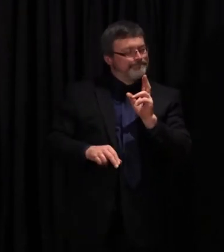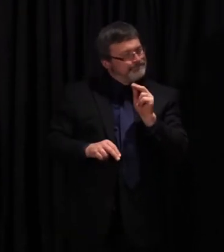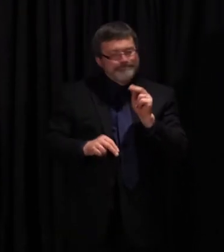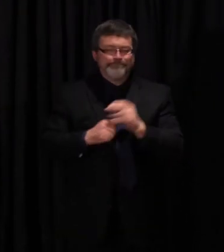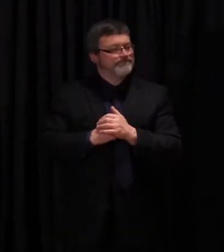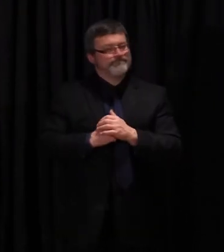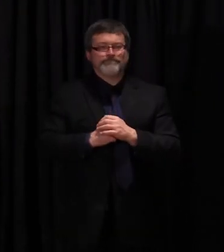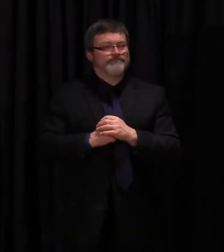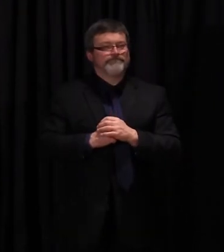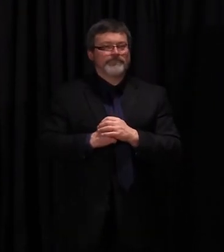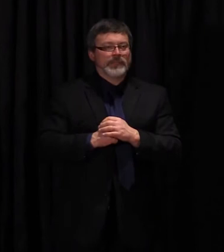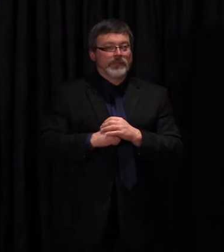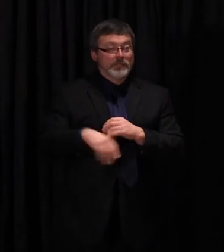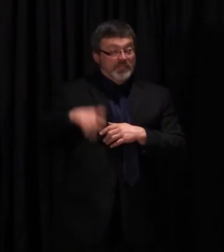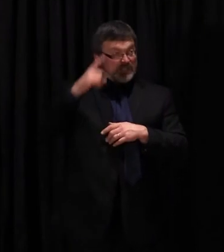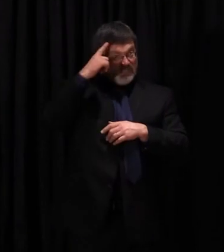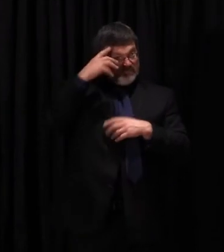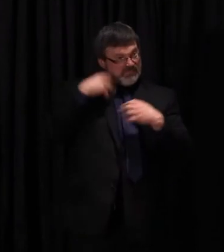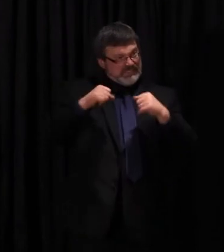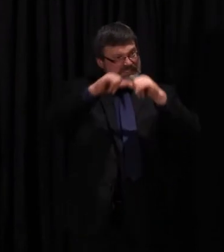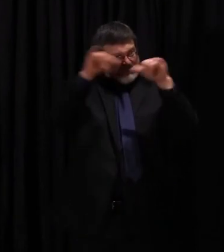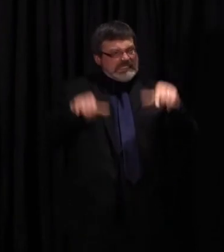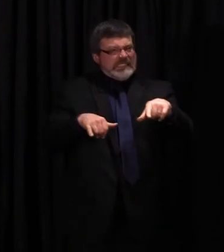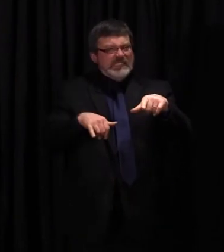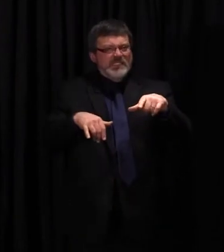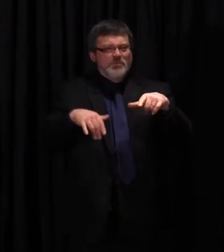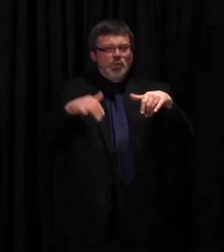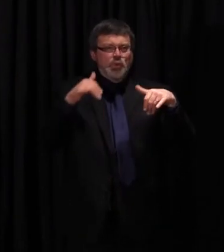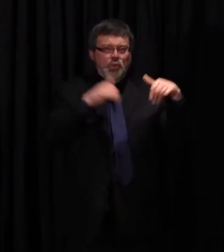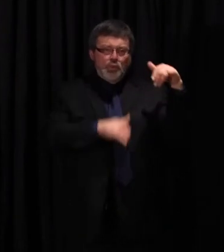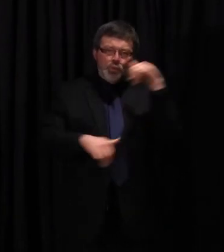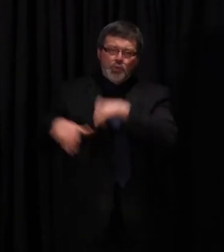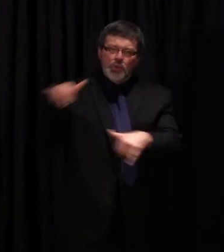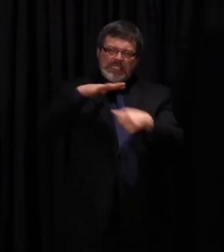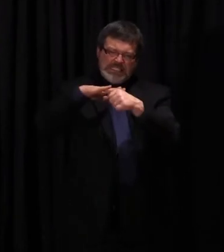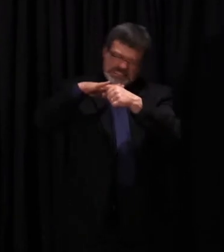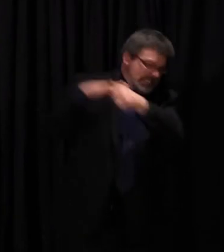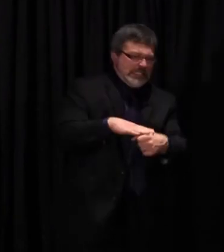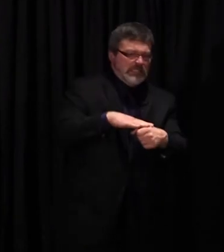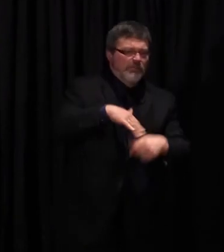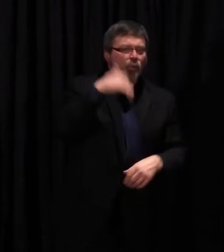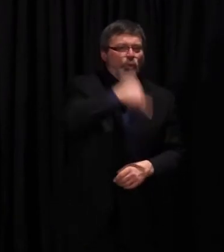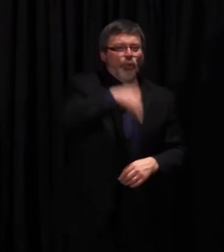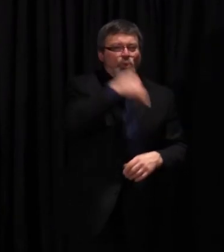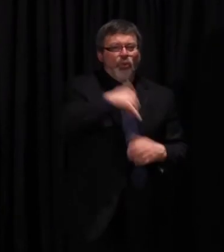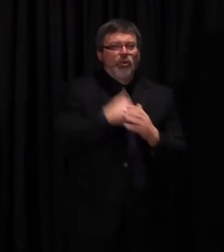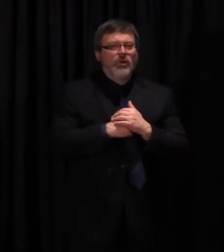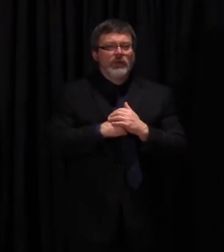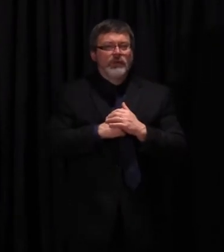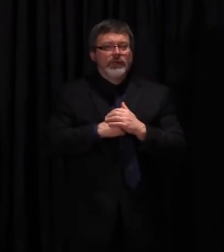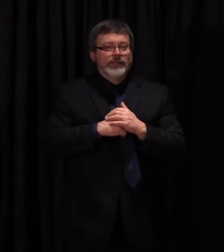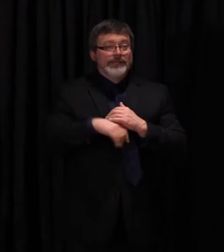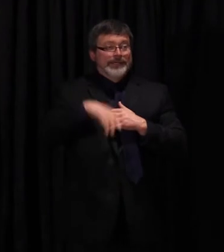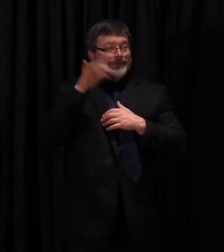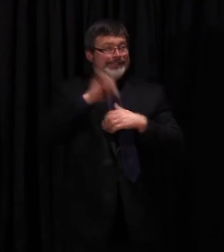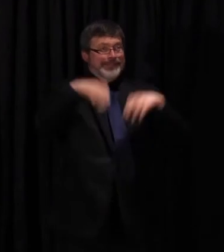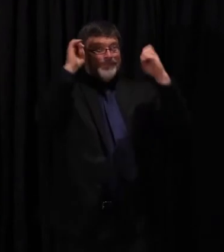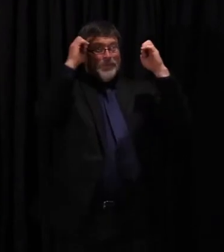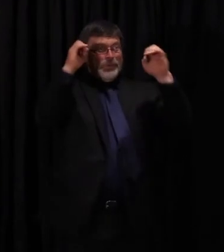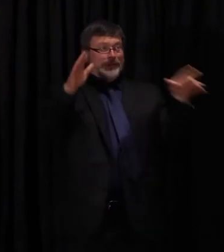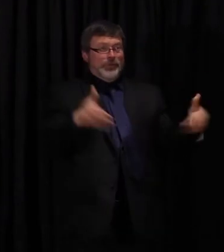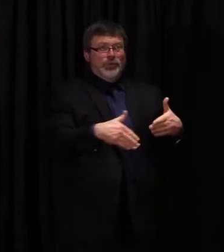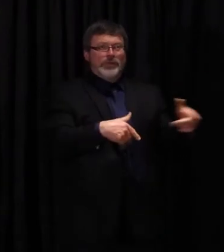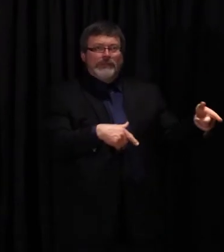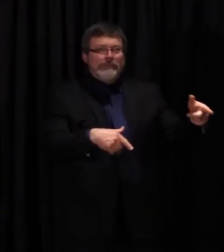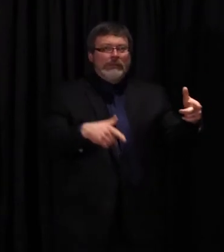Our mental health system is facing serious stress. And it's not uncommon for emergency departments to have many people